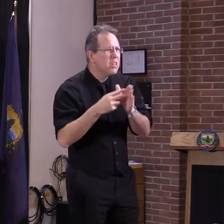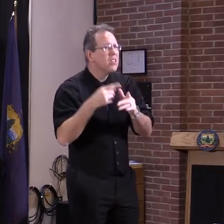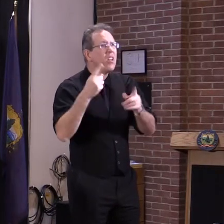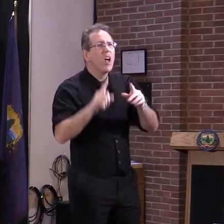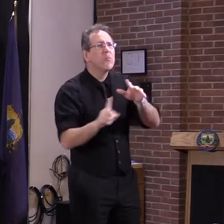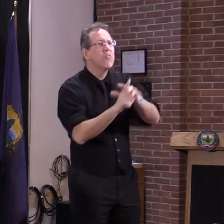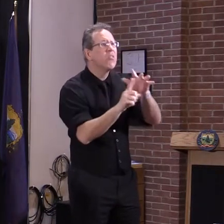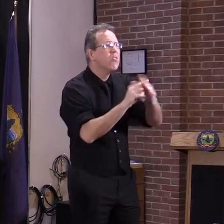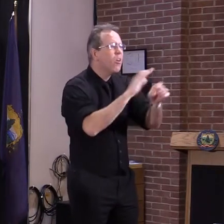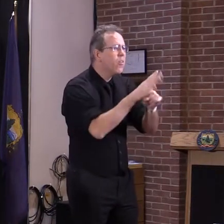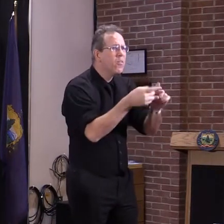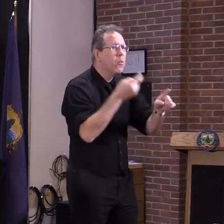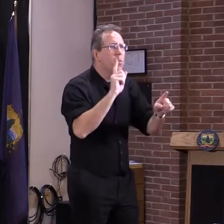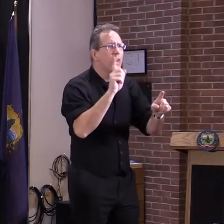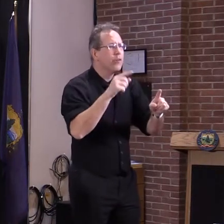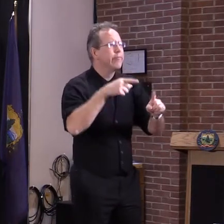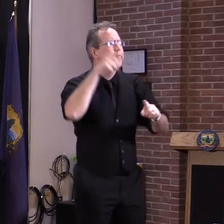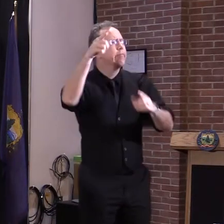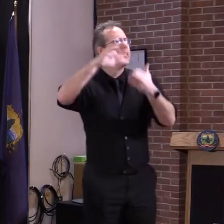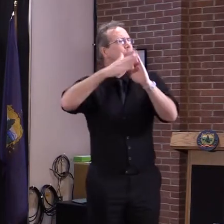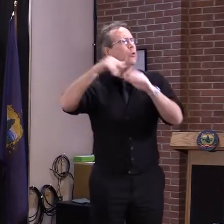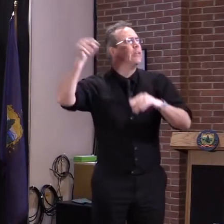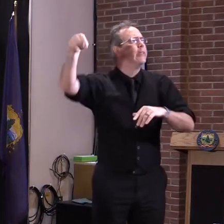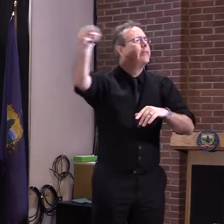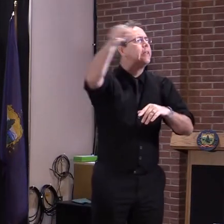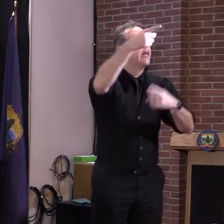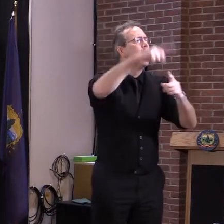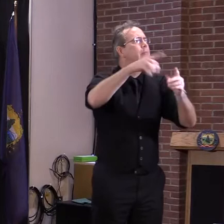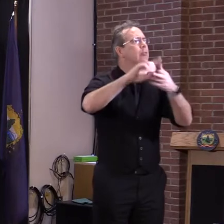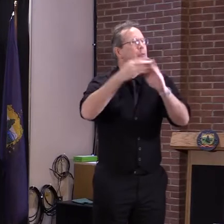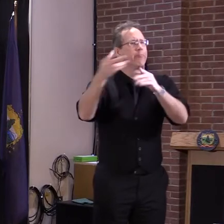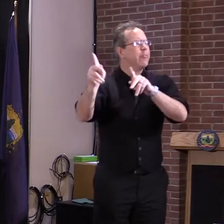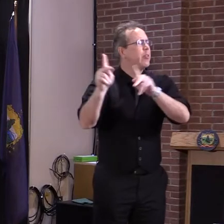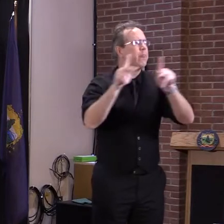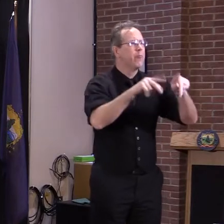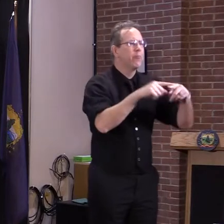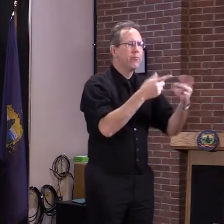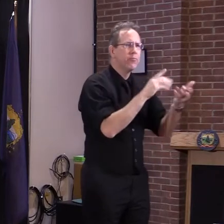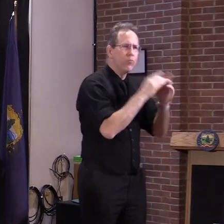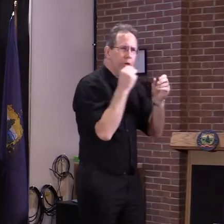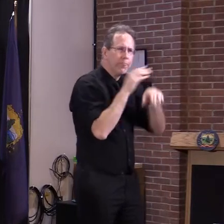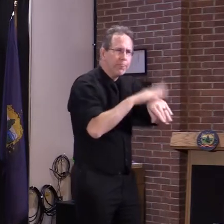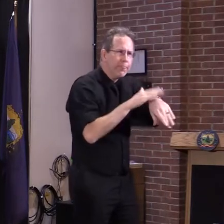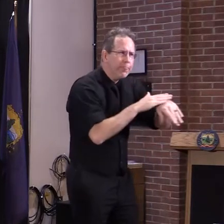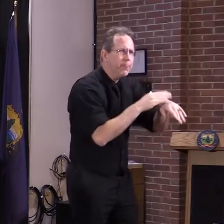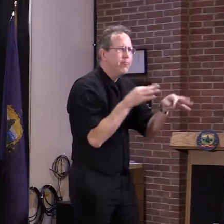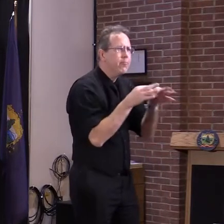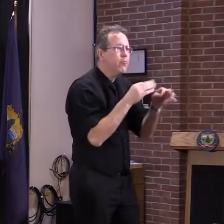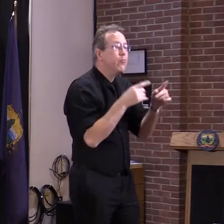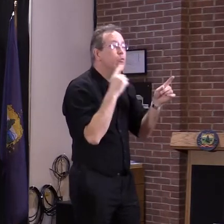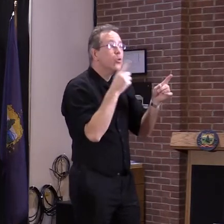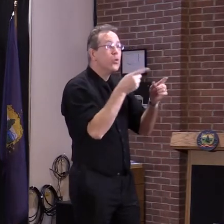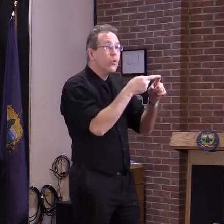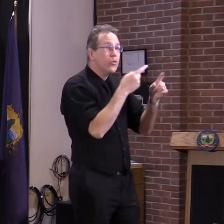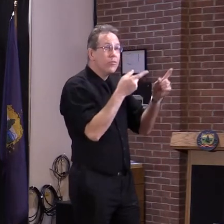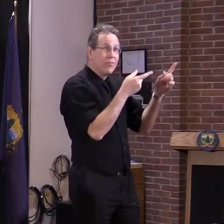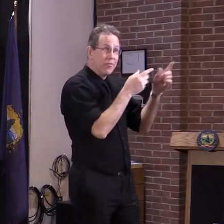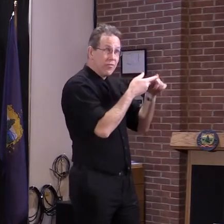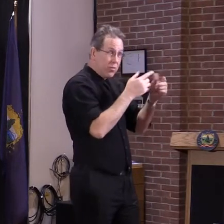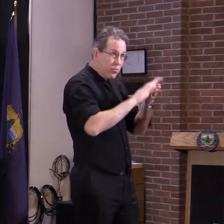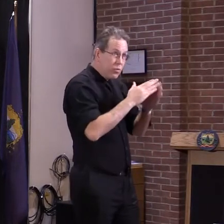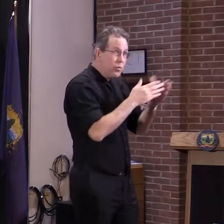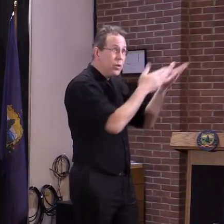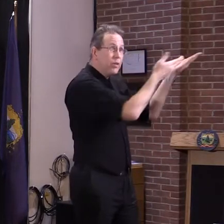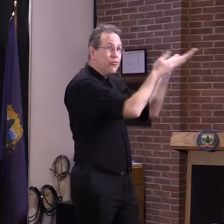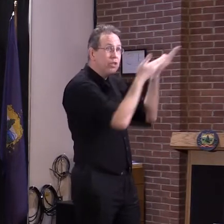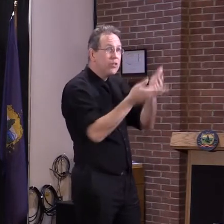The virus certainly can be transmitted in schools, but more often it is brought to schools, not spread in schools. Schools have